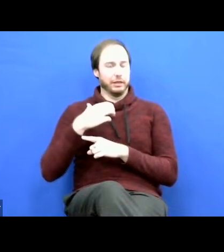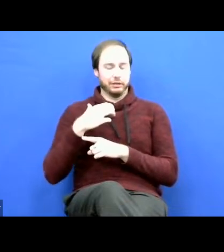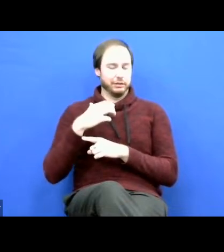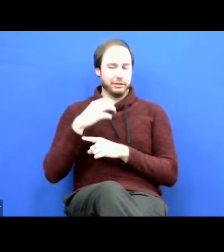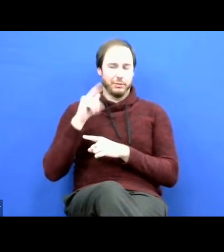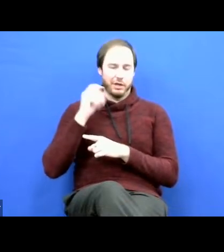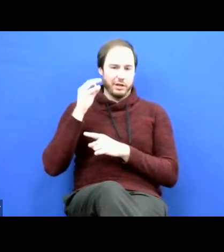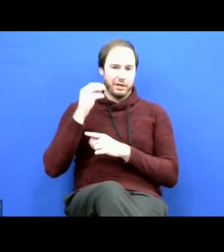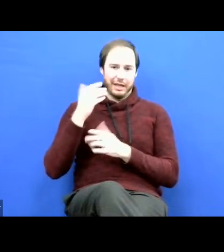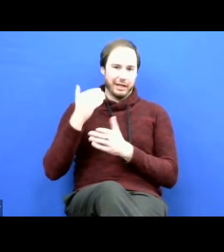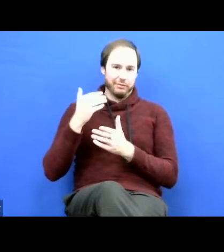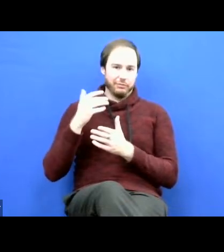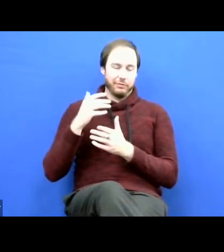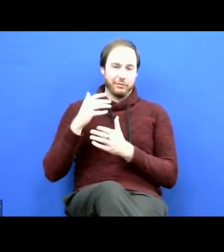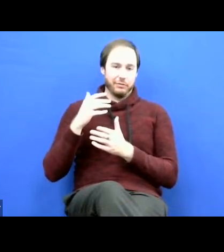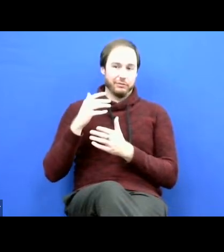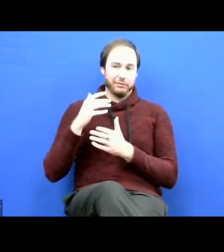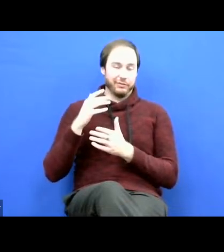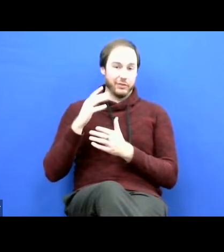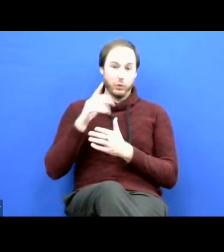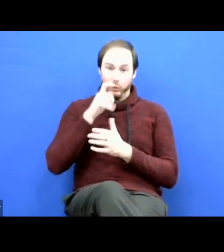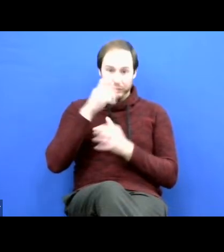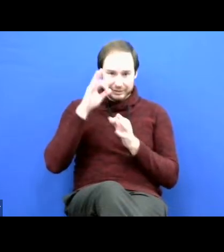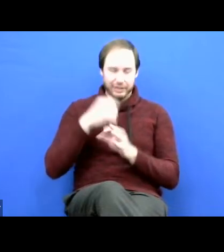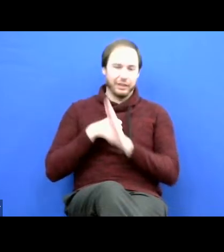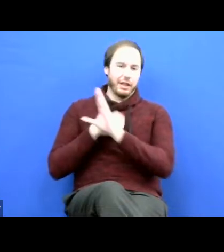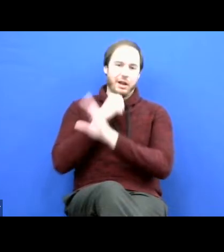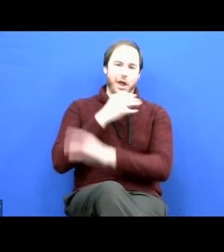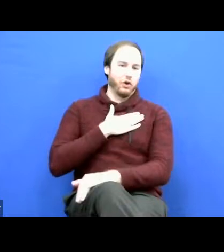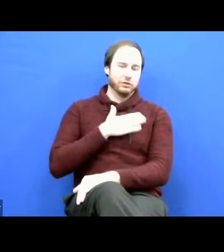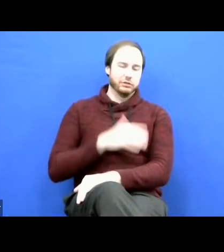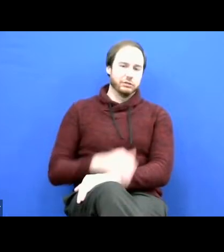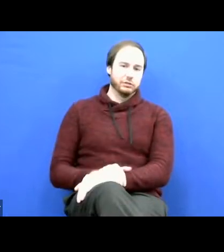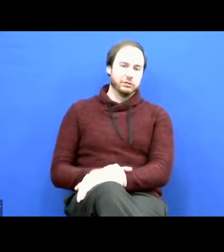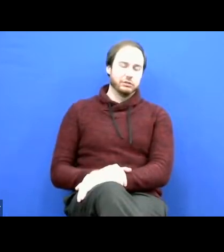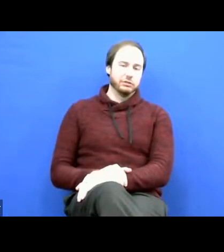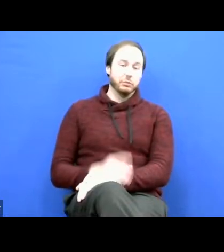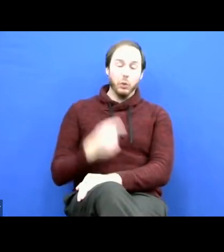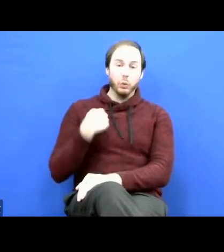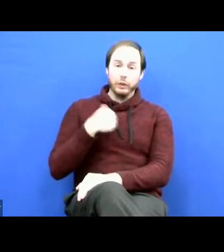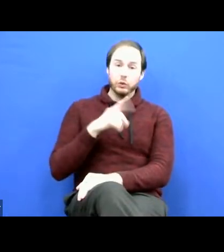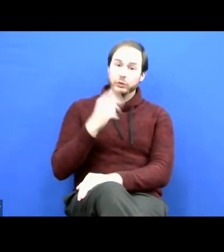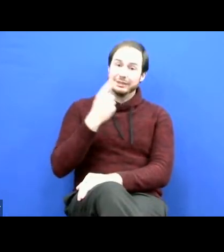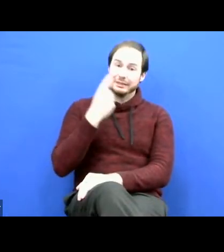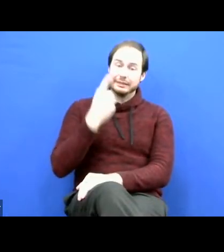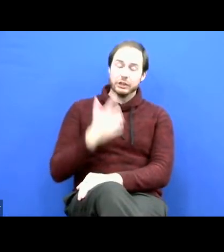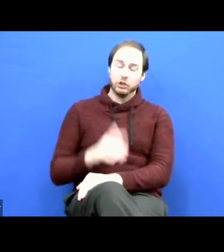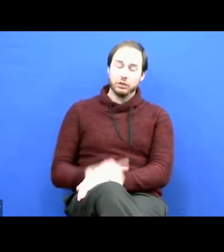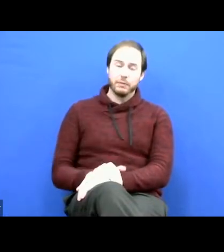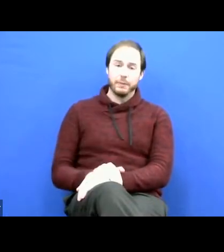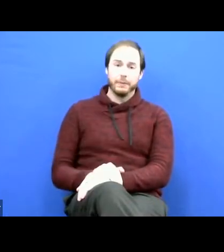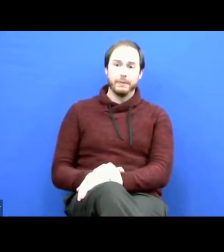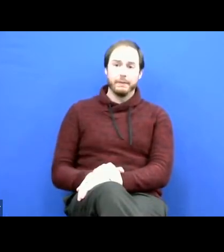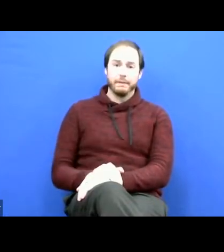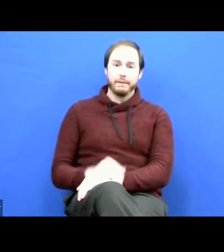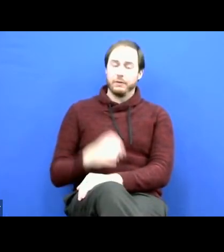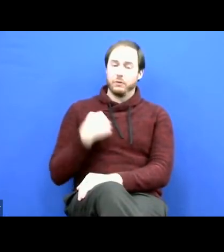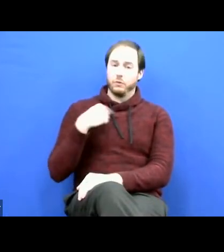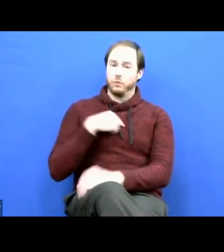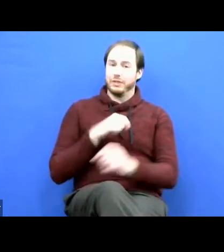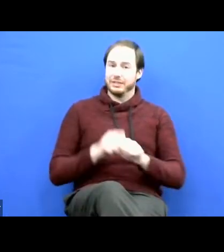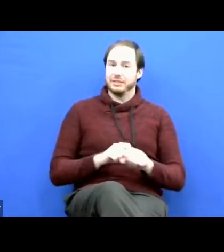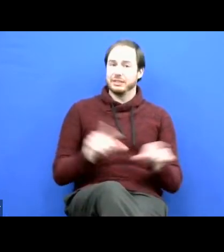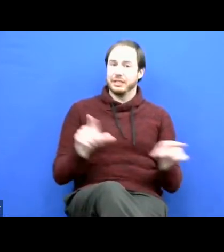ours. But that is taken into consideration, that they when we send this out, we